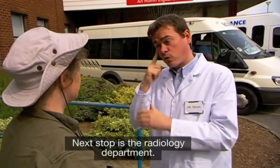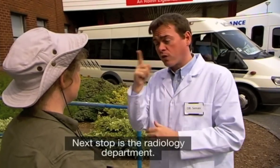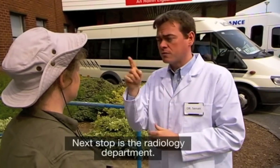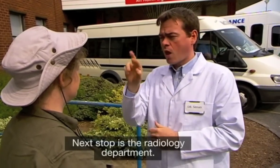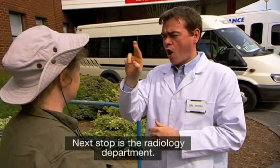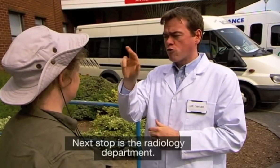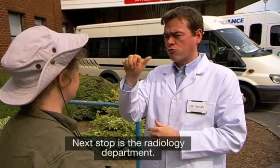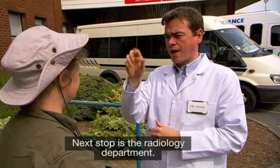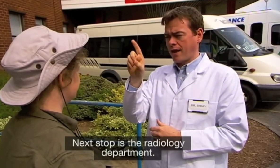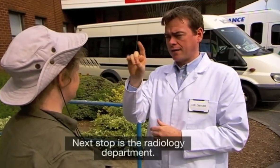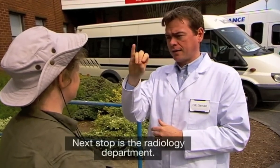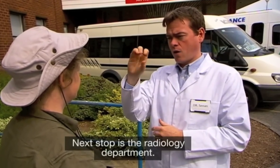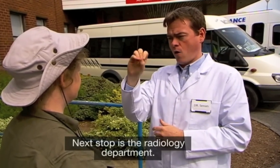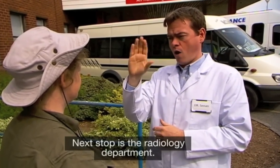Next up is the radiology department.